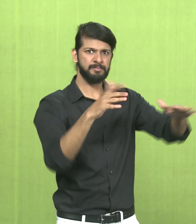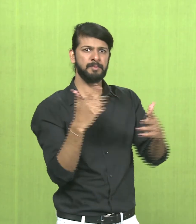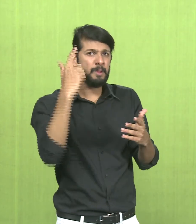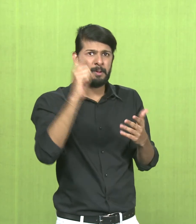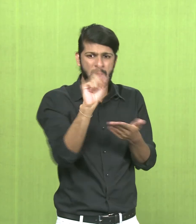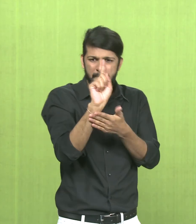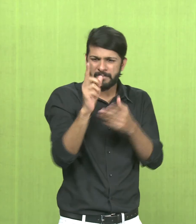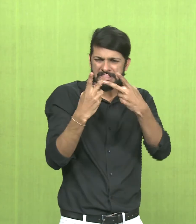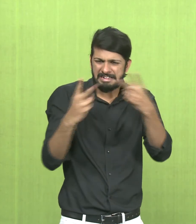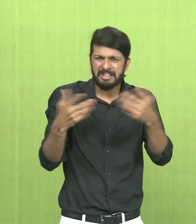is readied,